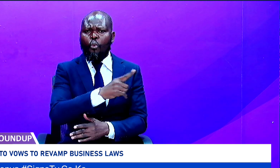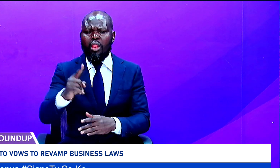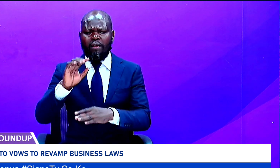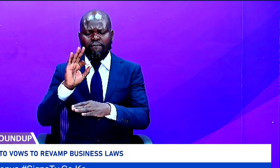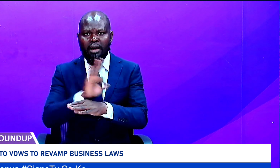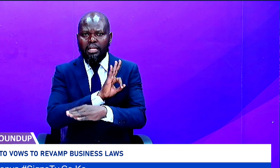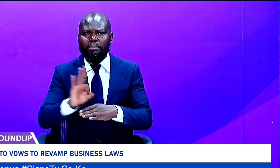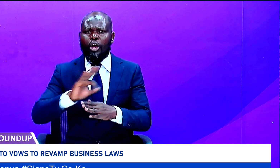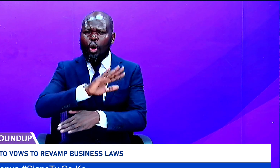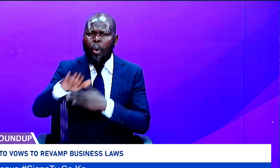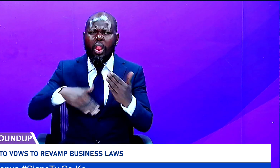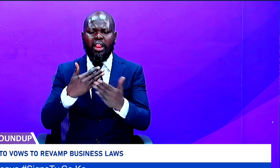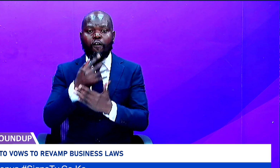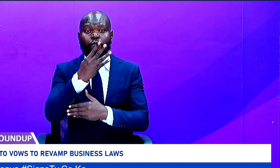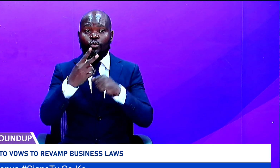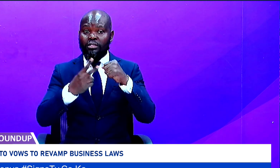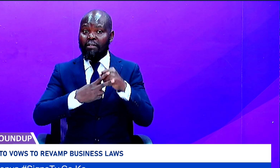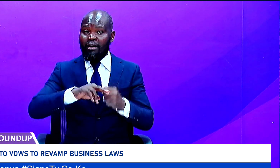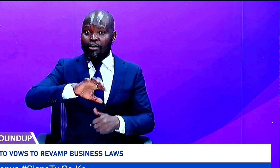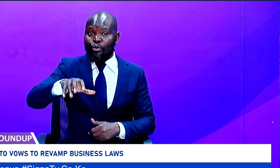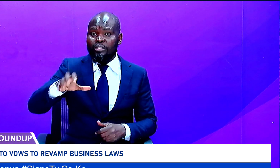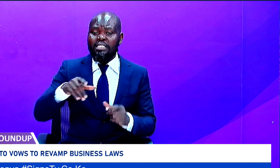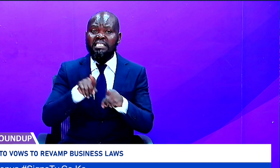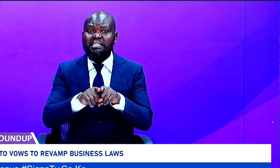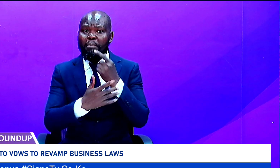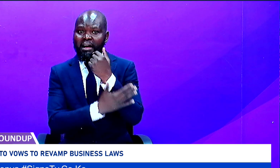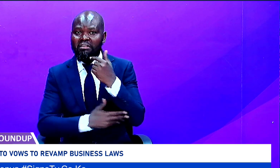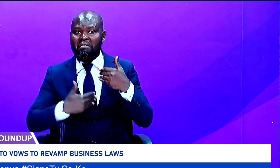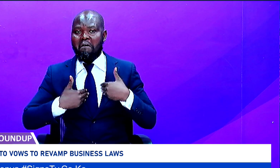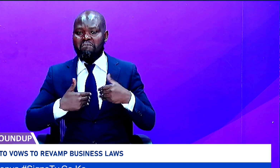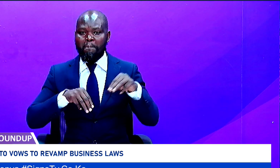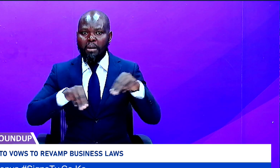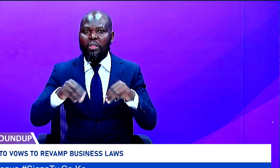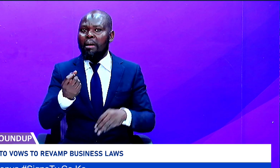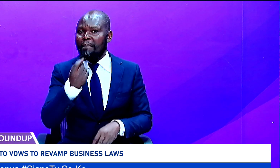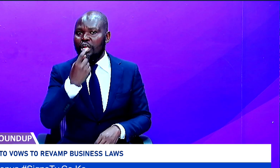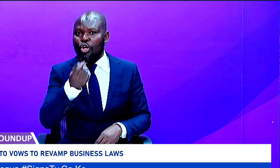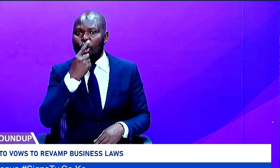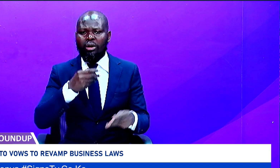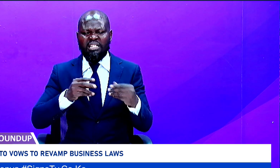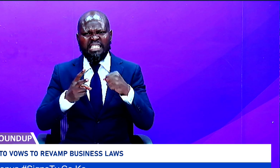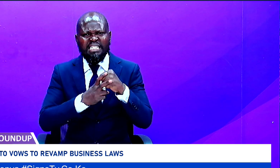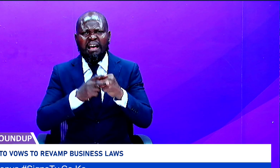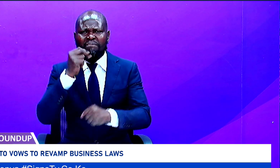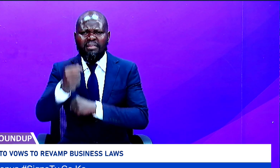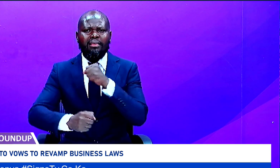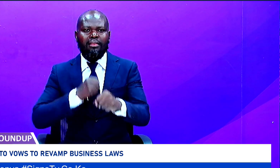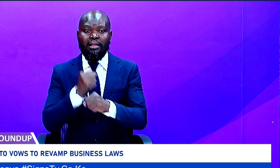sector initiative aimed at equipping selected facilities across all the 47 counties with modern medical